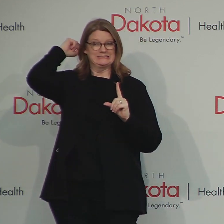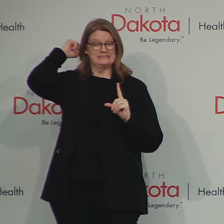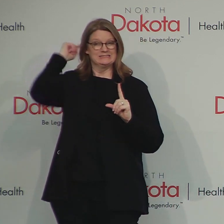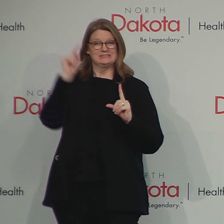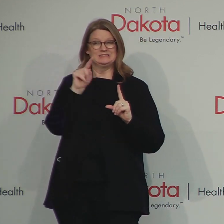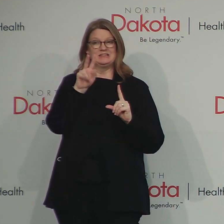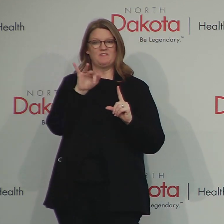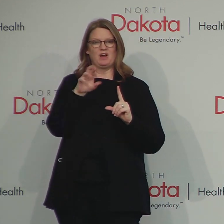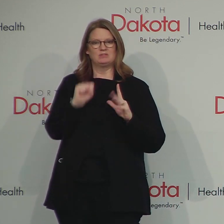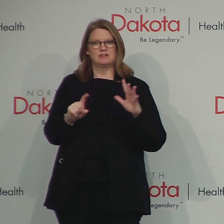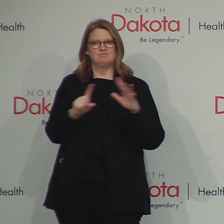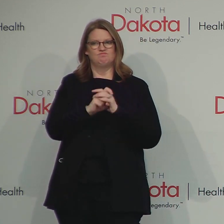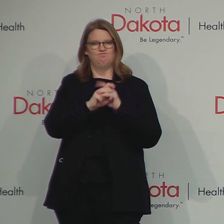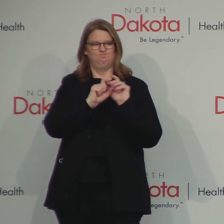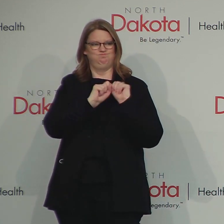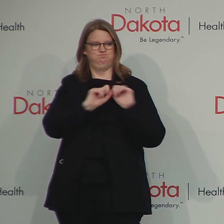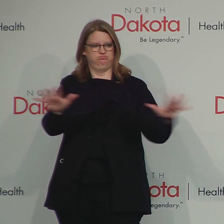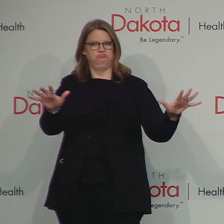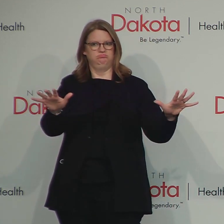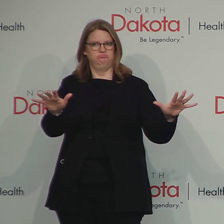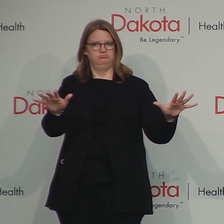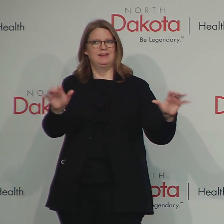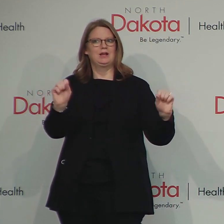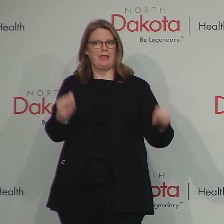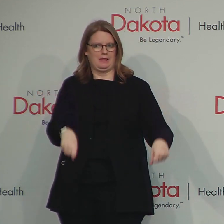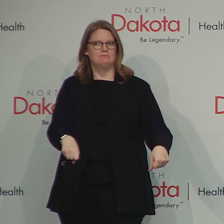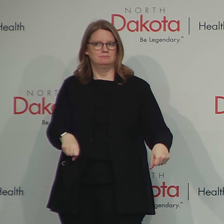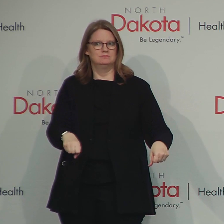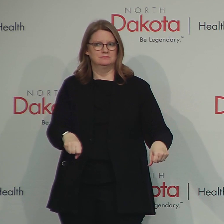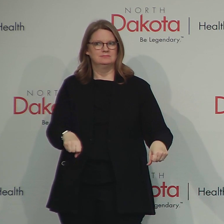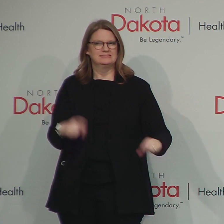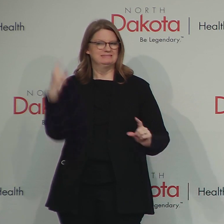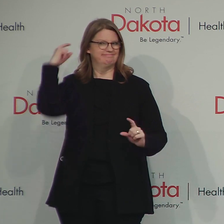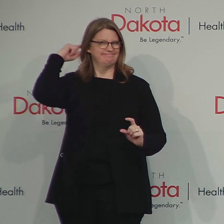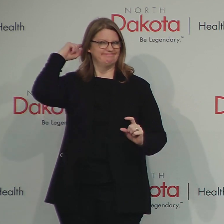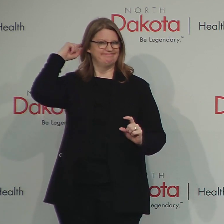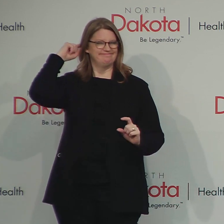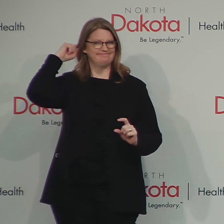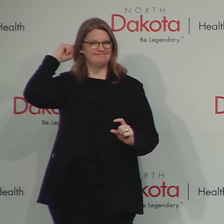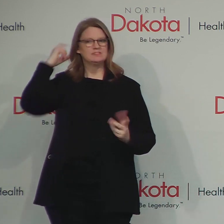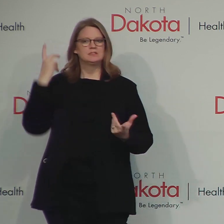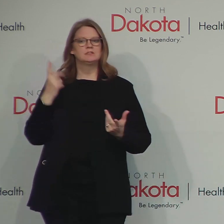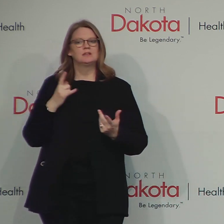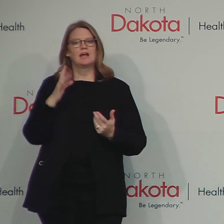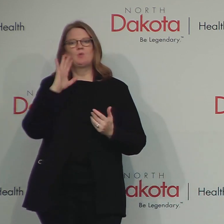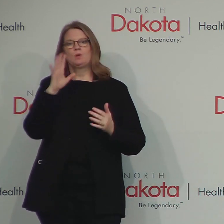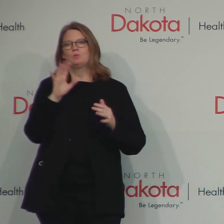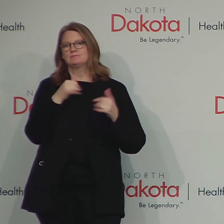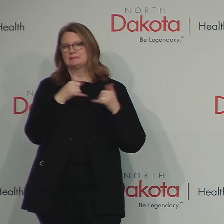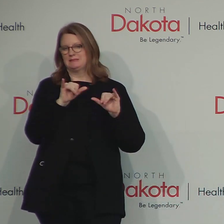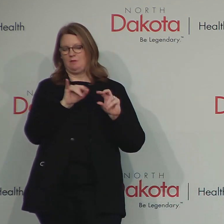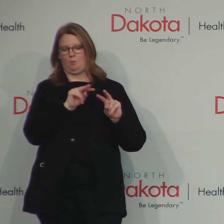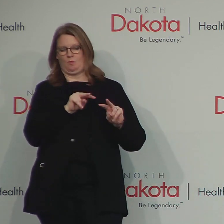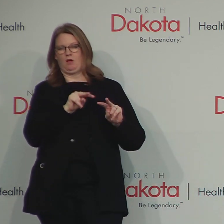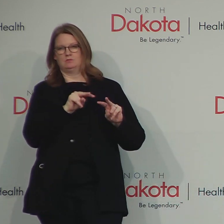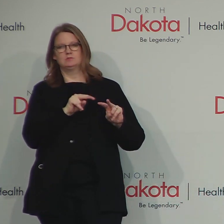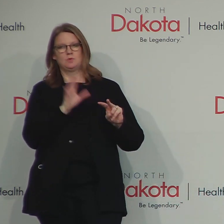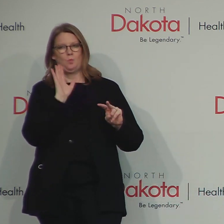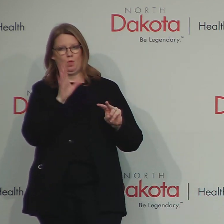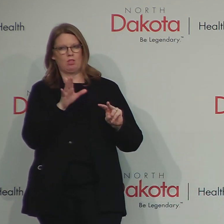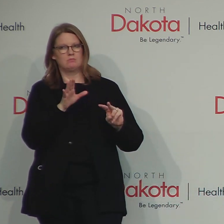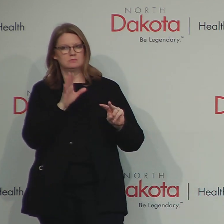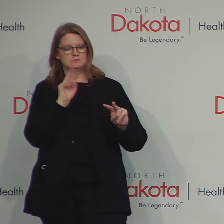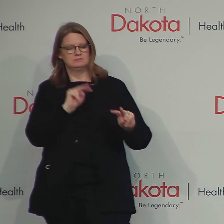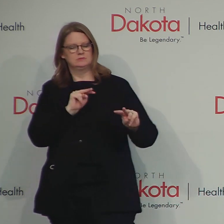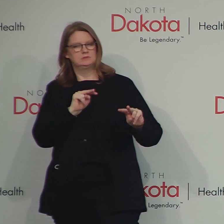could come back as quickly as it left. And so that's something that we will continue to monitor, and we will continue to